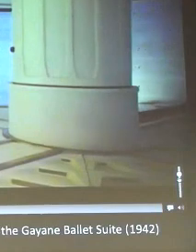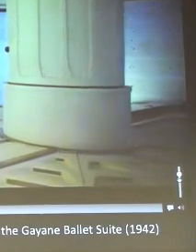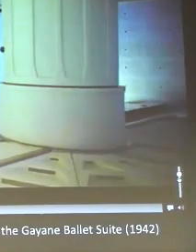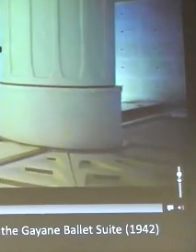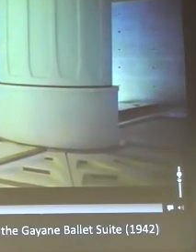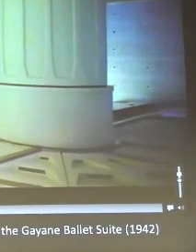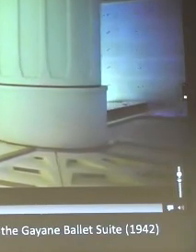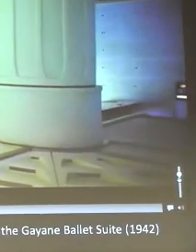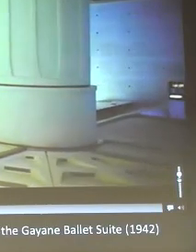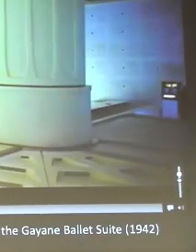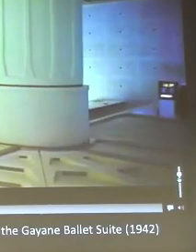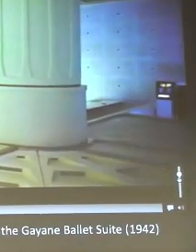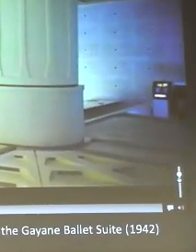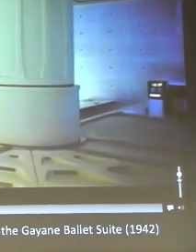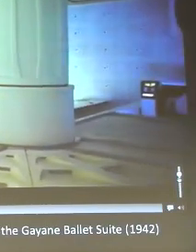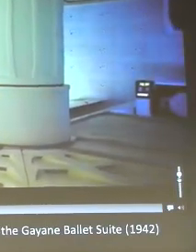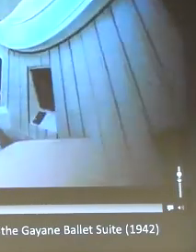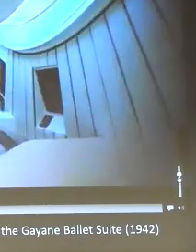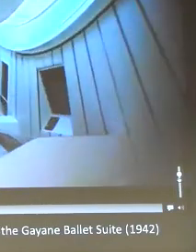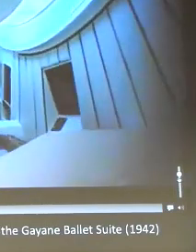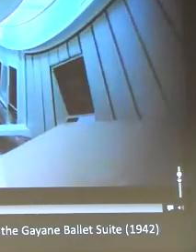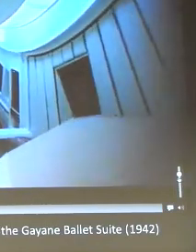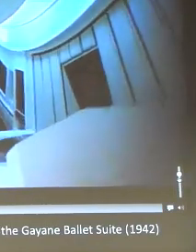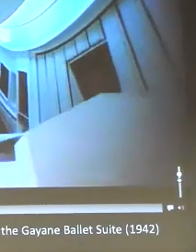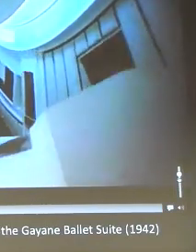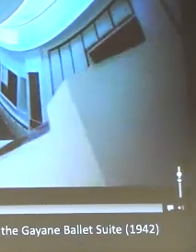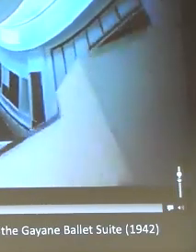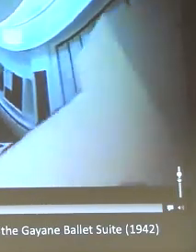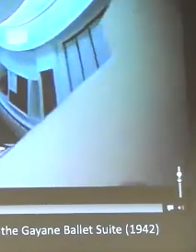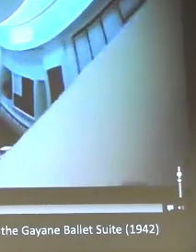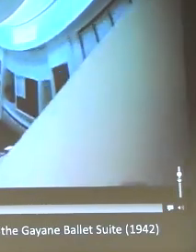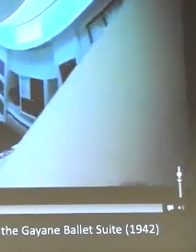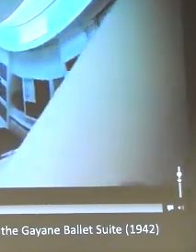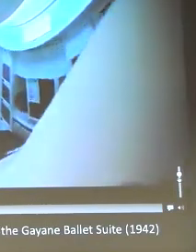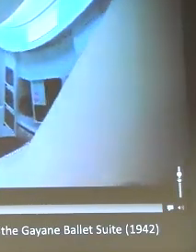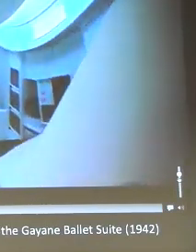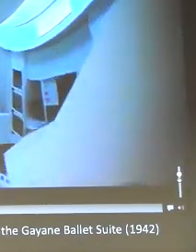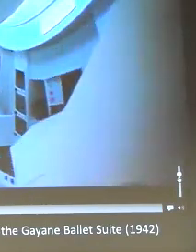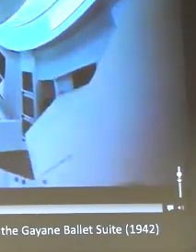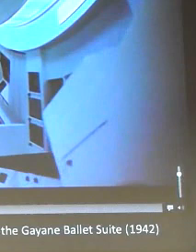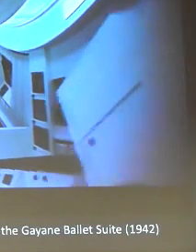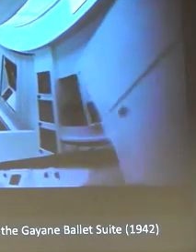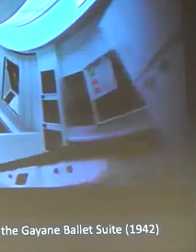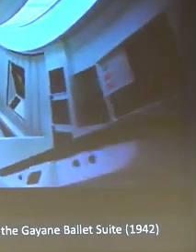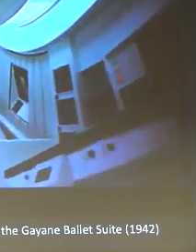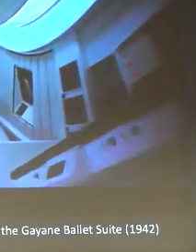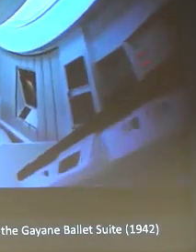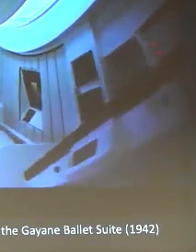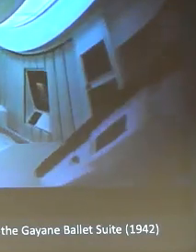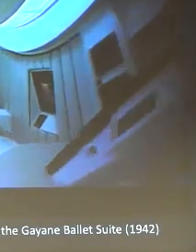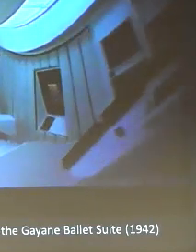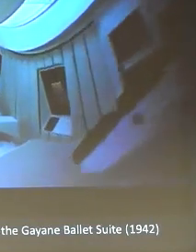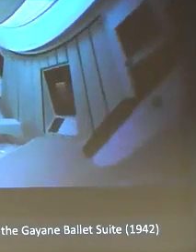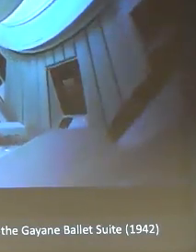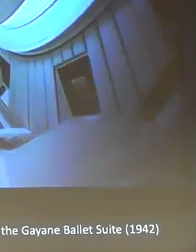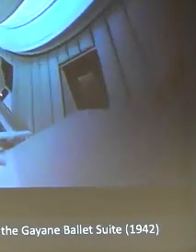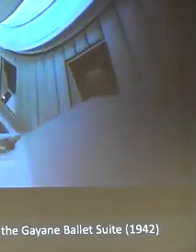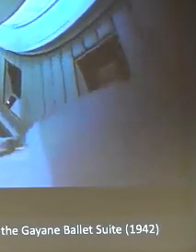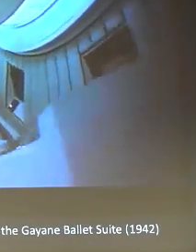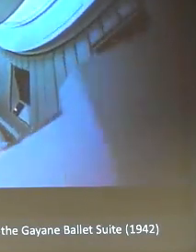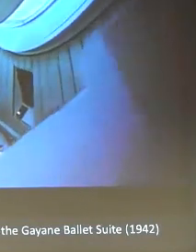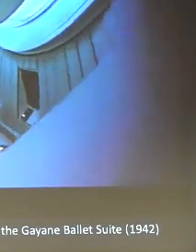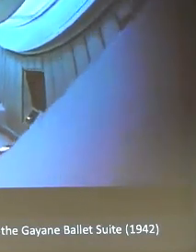And Frank Poole, the character here, the astronaut, is running on a wheel that Kubrick